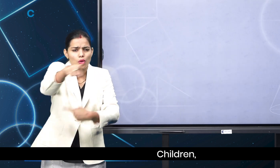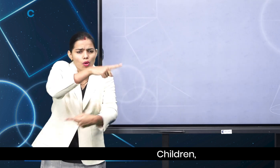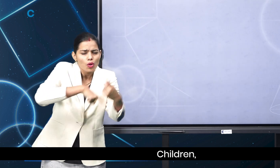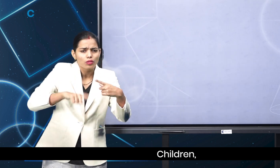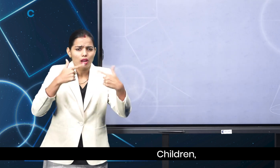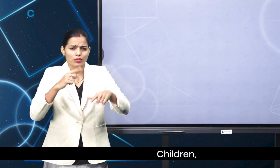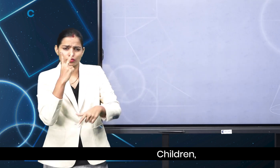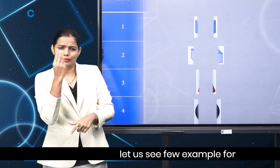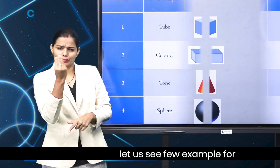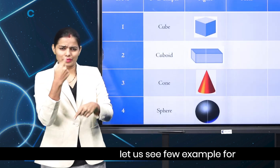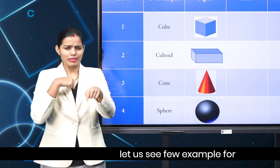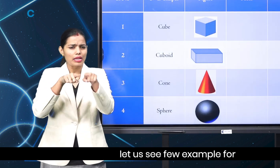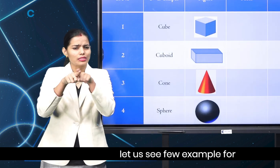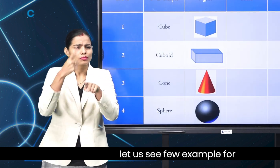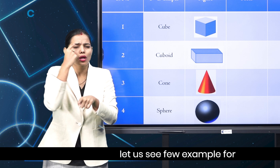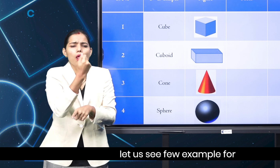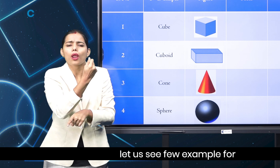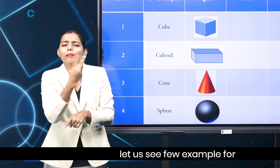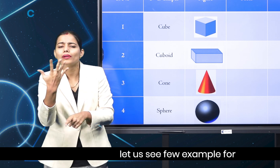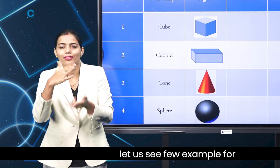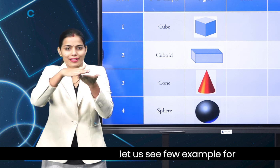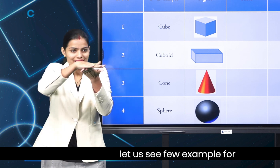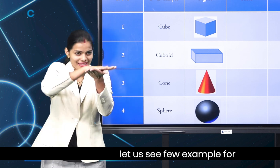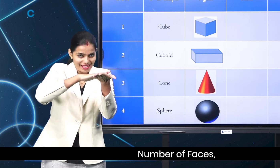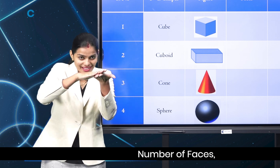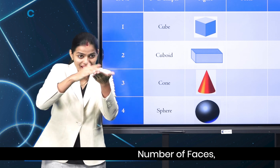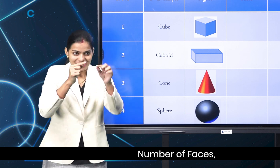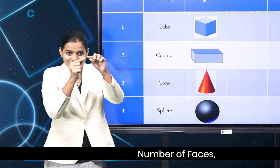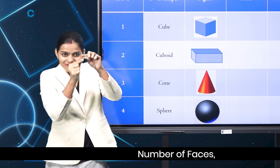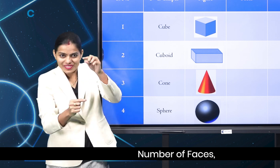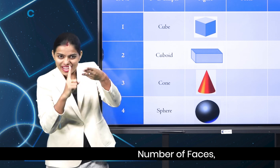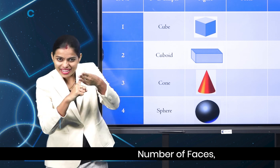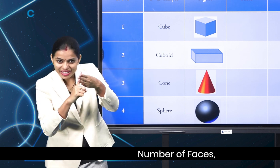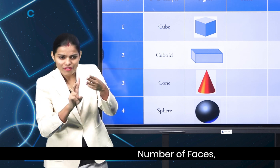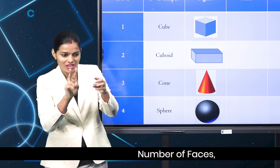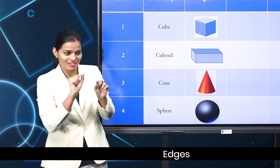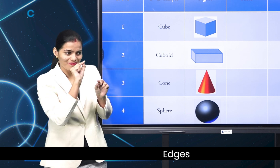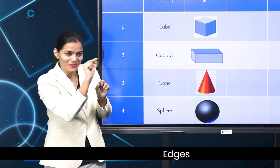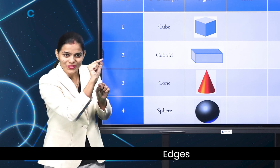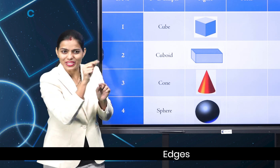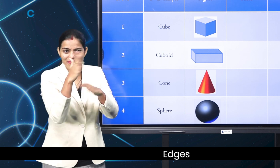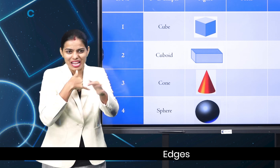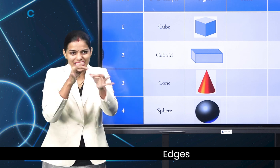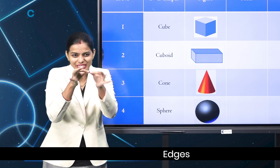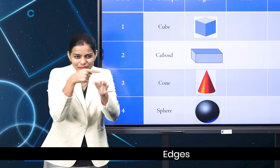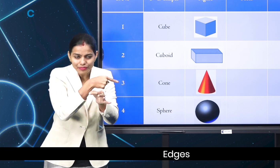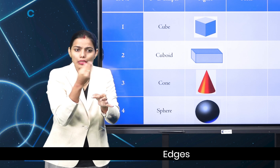Children, let us see few examples for number of faces, edges